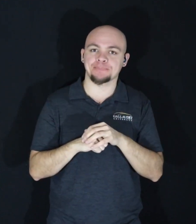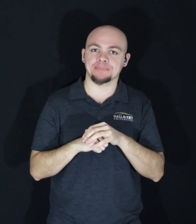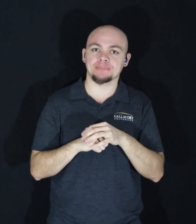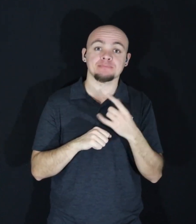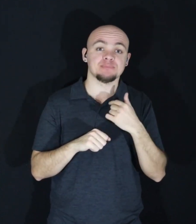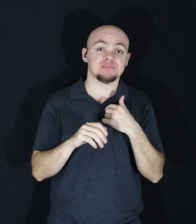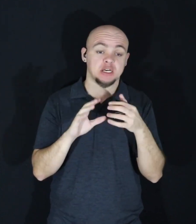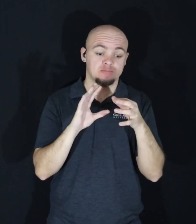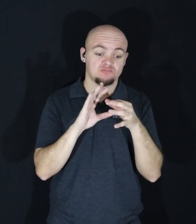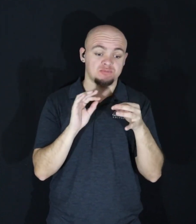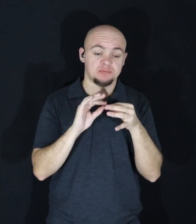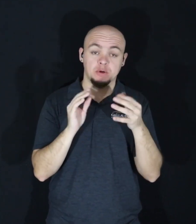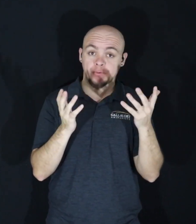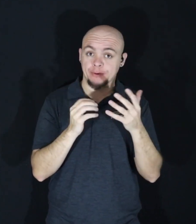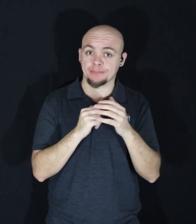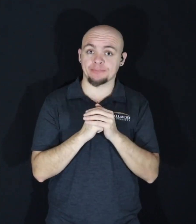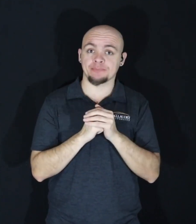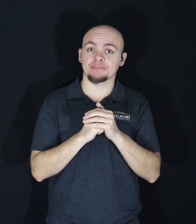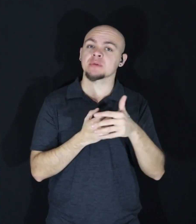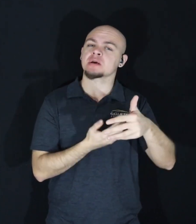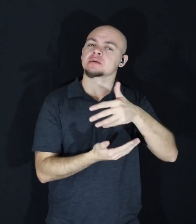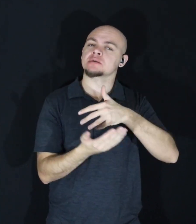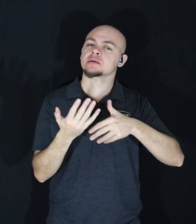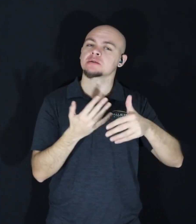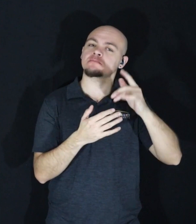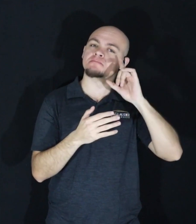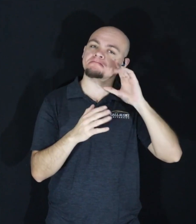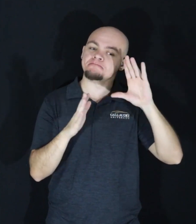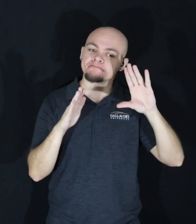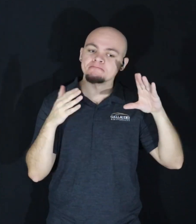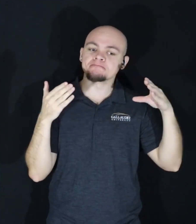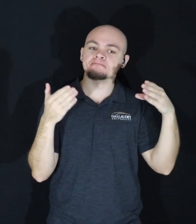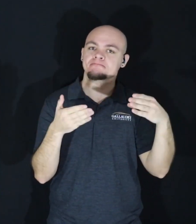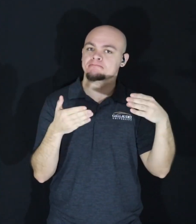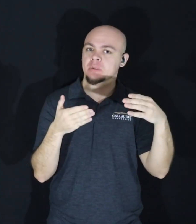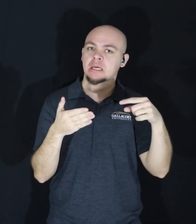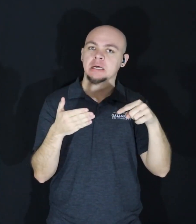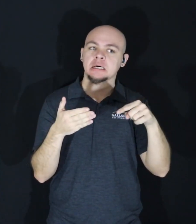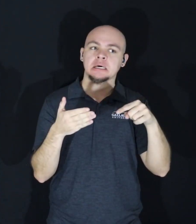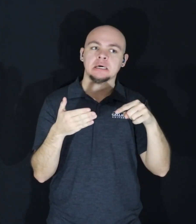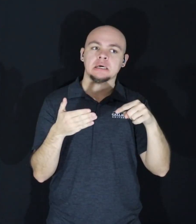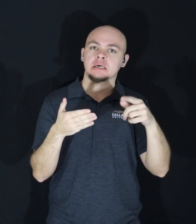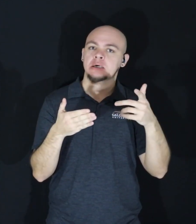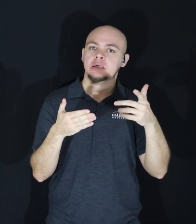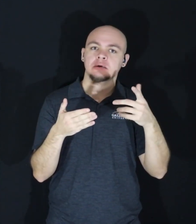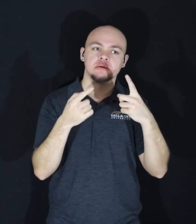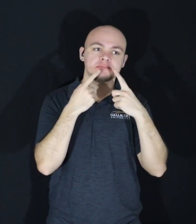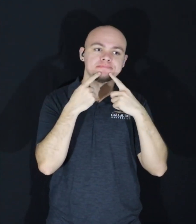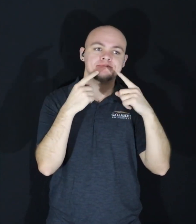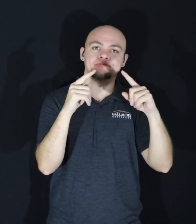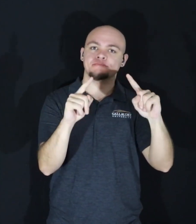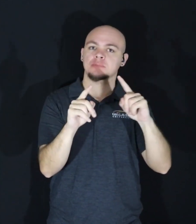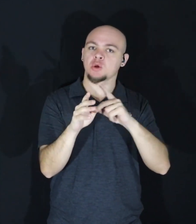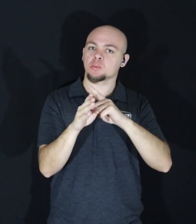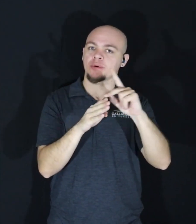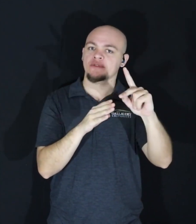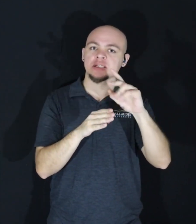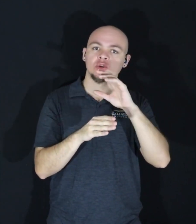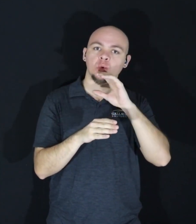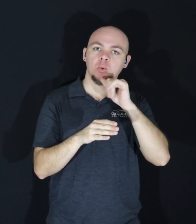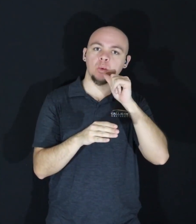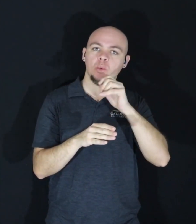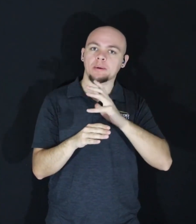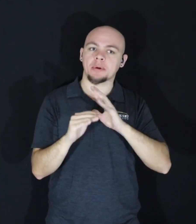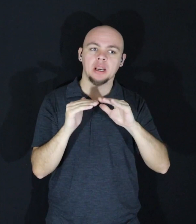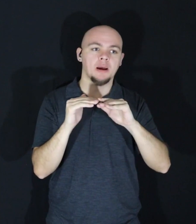saying, though, is that our society is tone deaf to the accomplishments of the professional woman over 40.